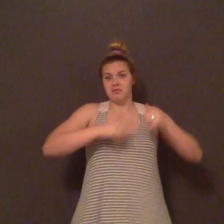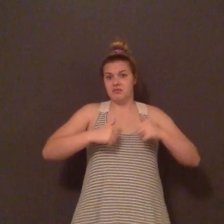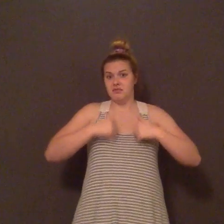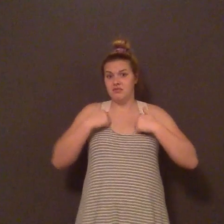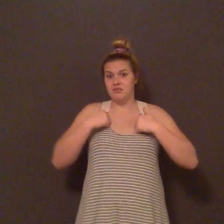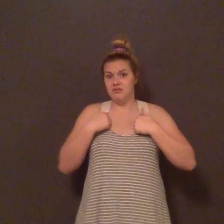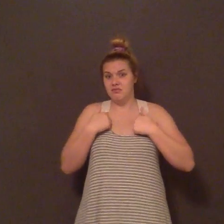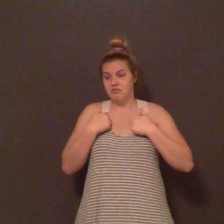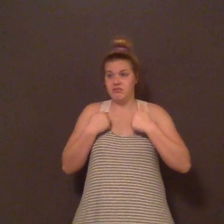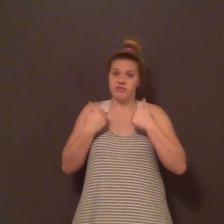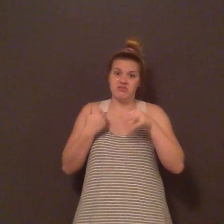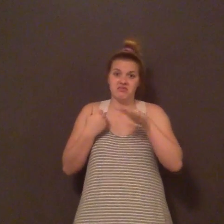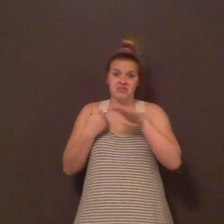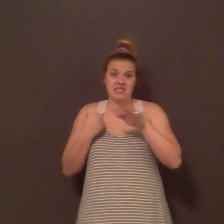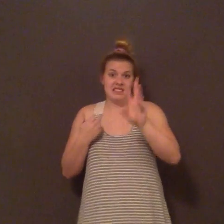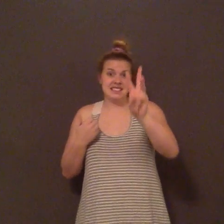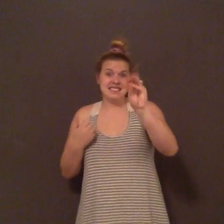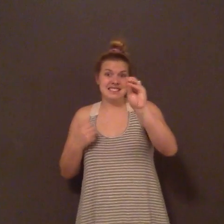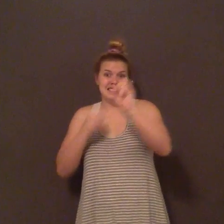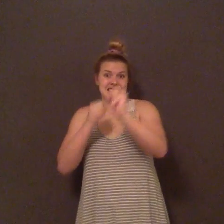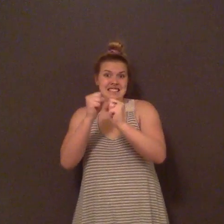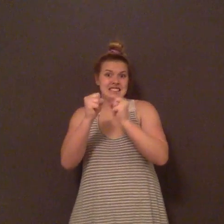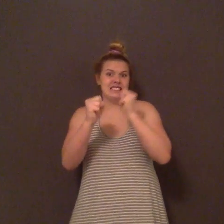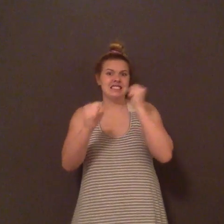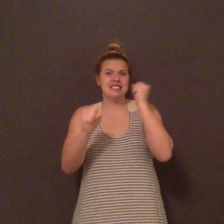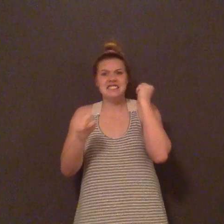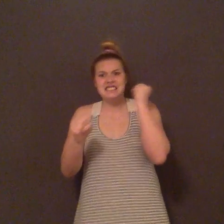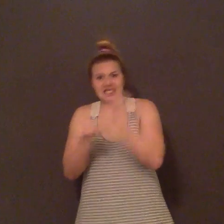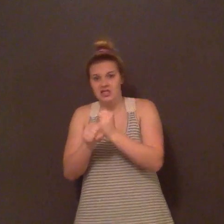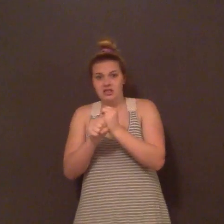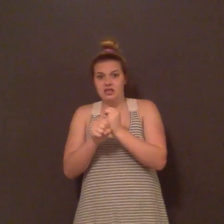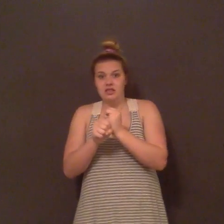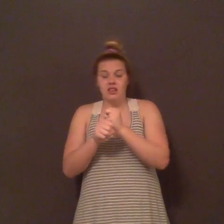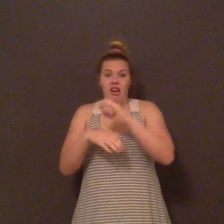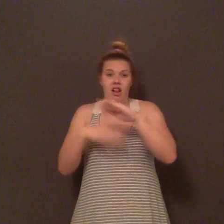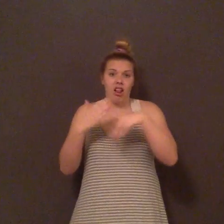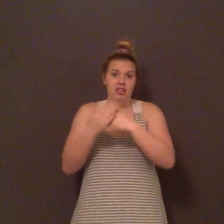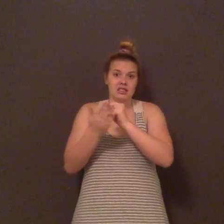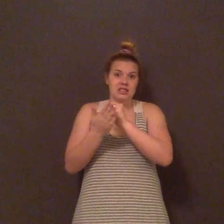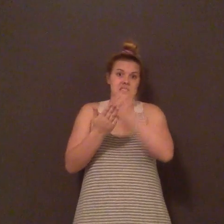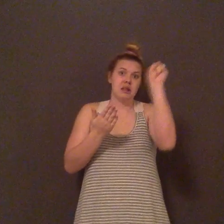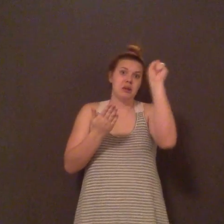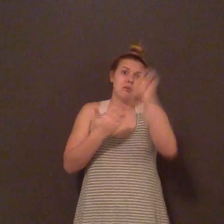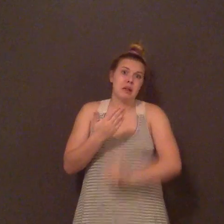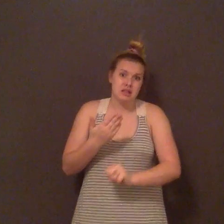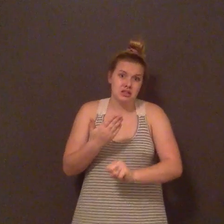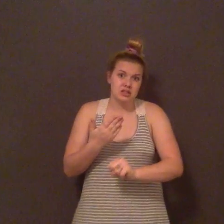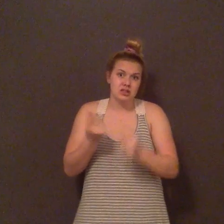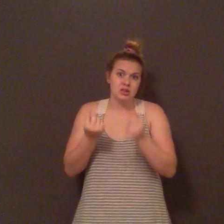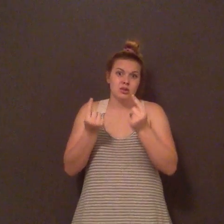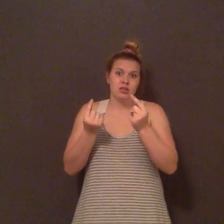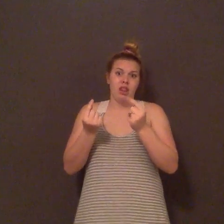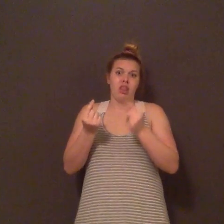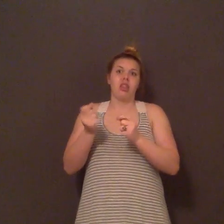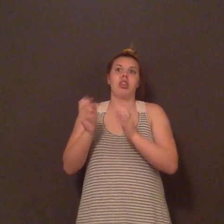60 years. 60? It'll take me all semester to do that. And the university will be indebted to you for your effort. No, wait,